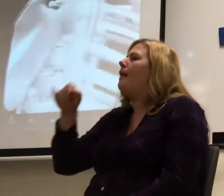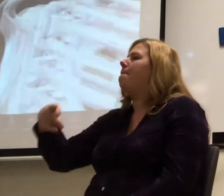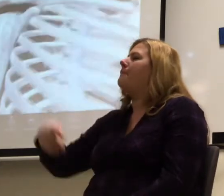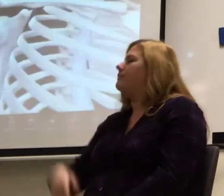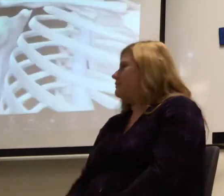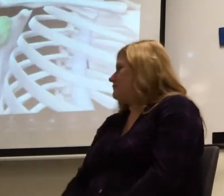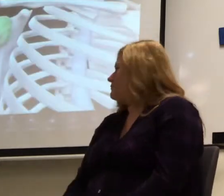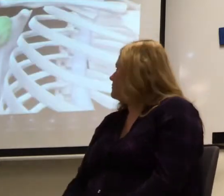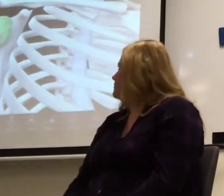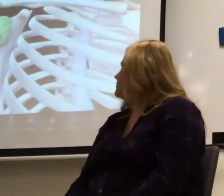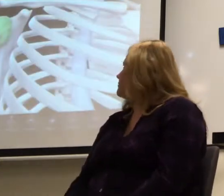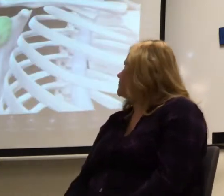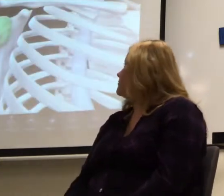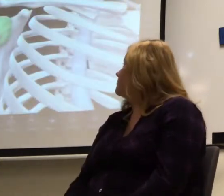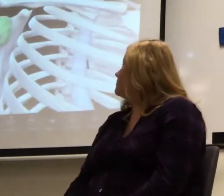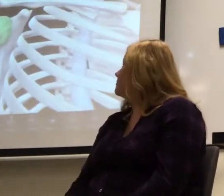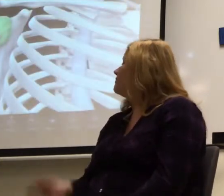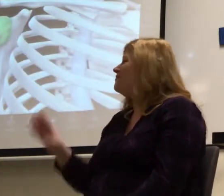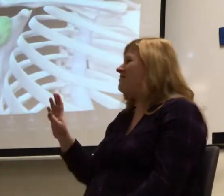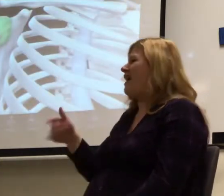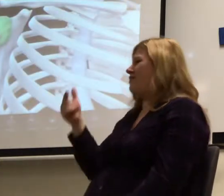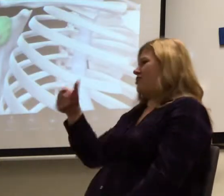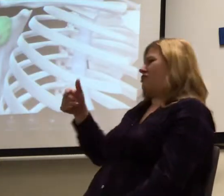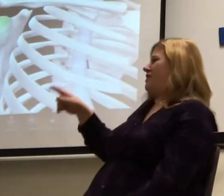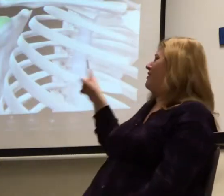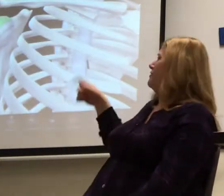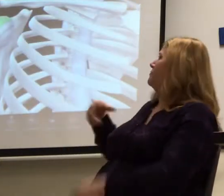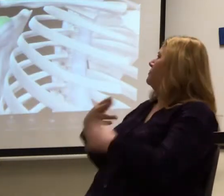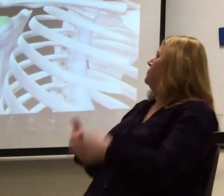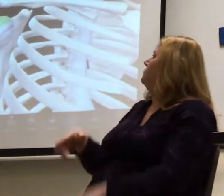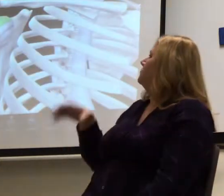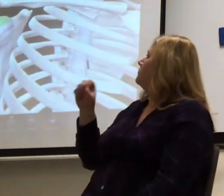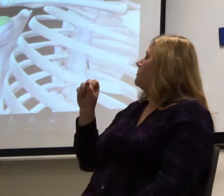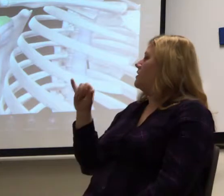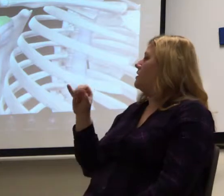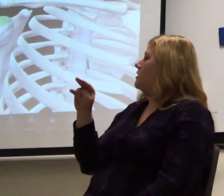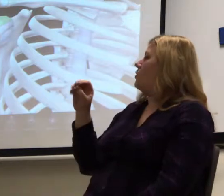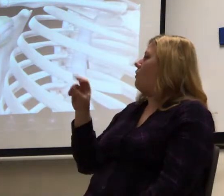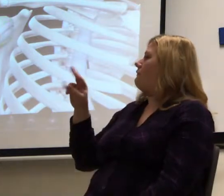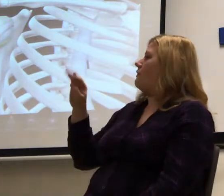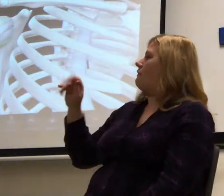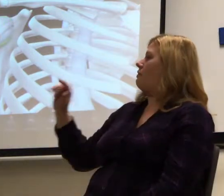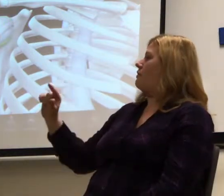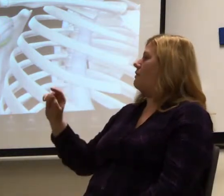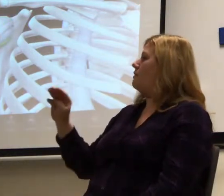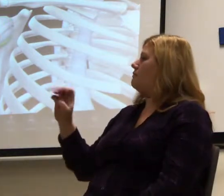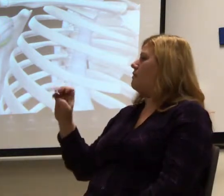This is called the synovial membrane. Oh, let me where's that from?